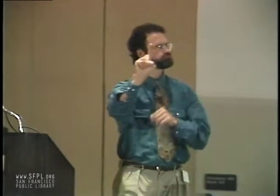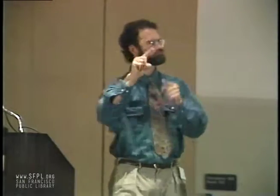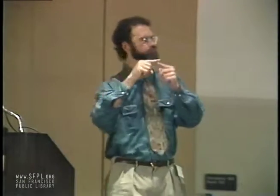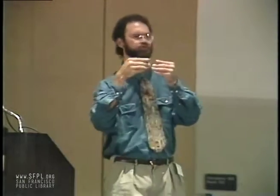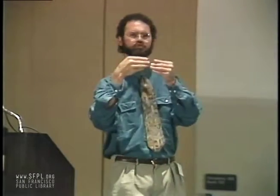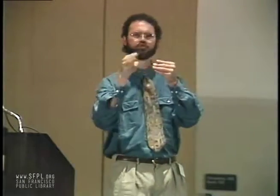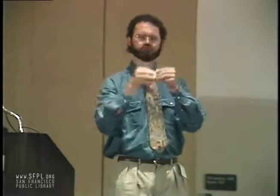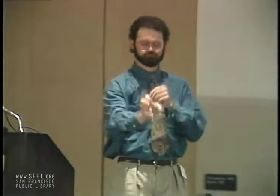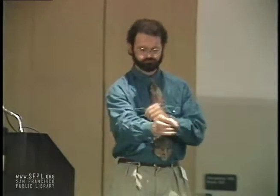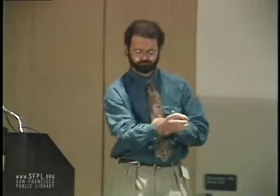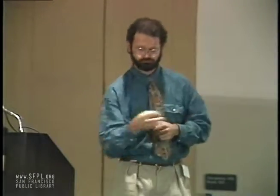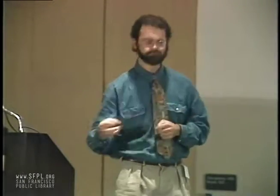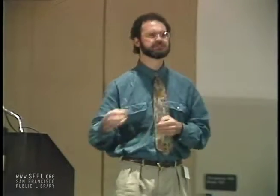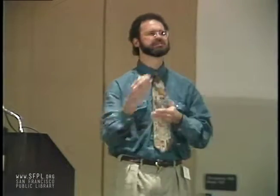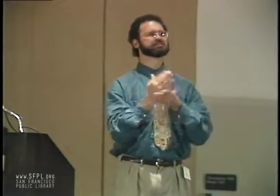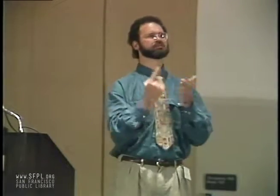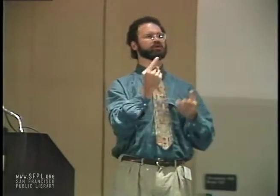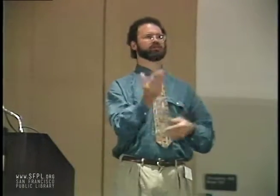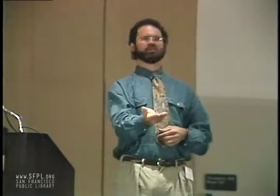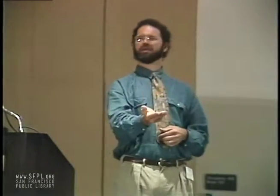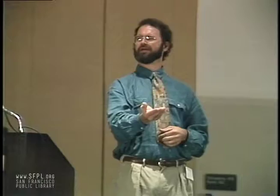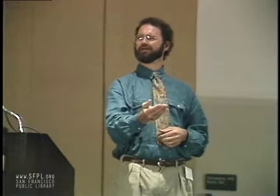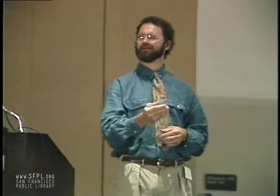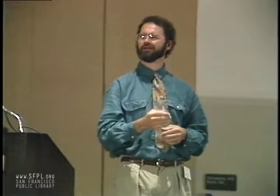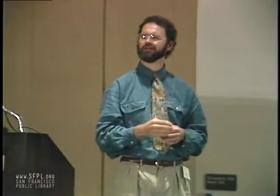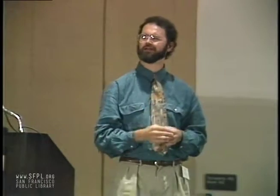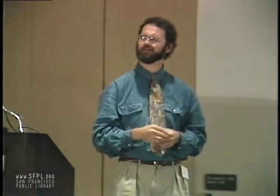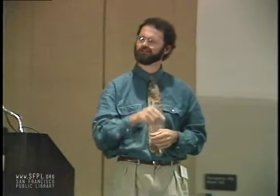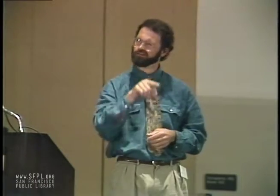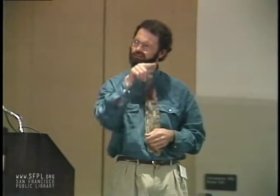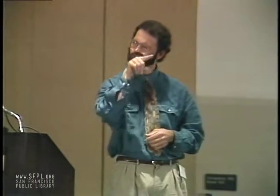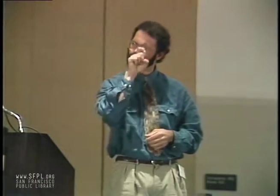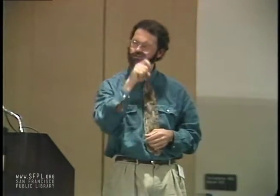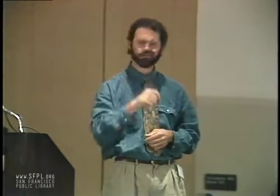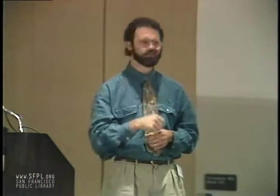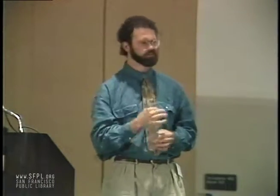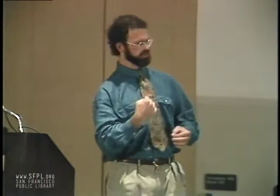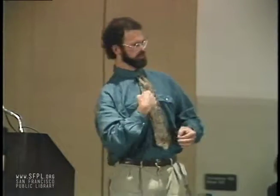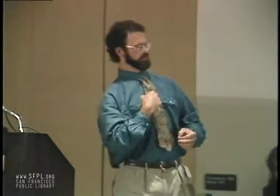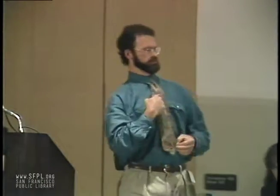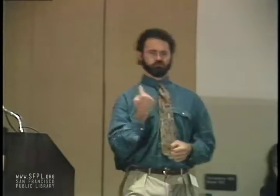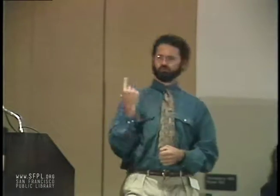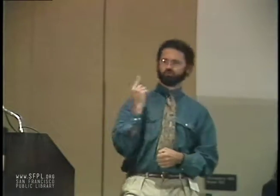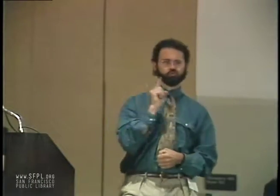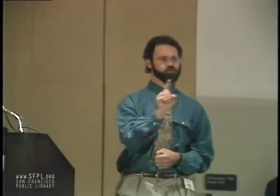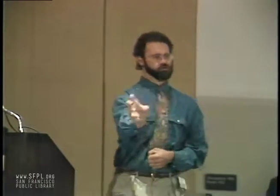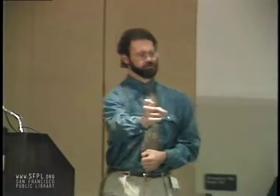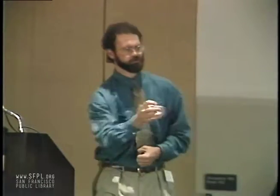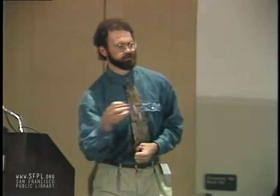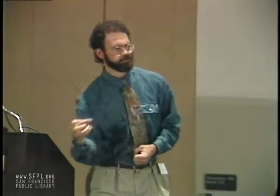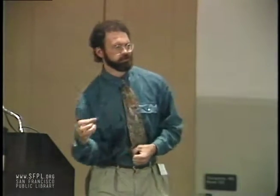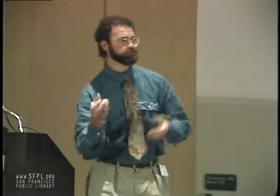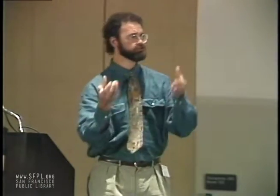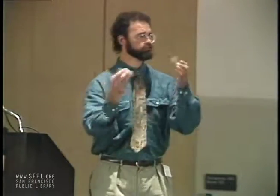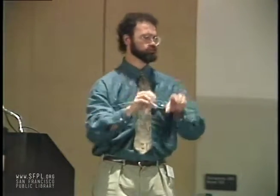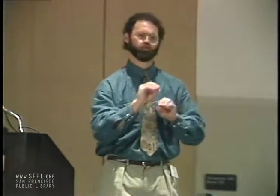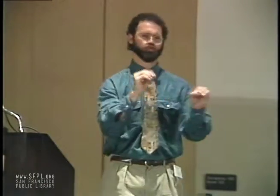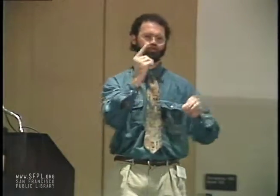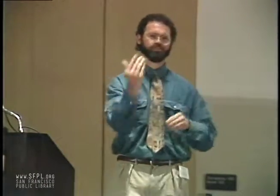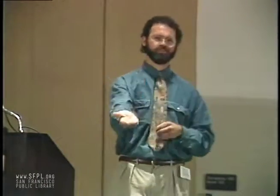puzzled that his mother could go into another room and answer the door, but how did she know that someone